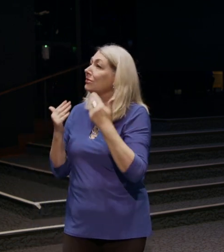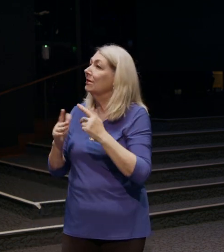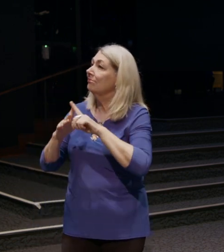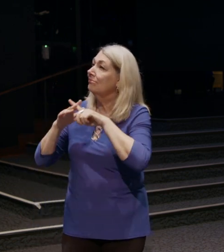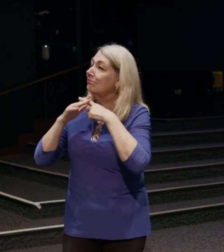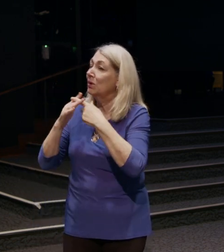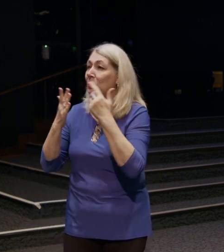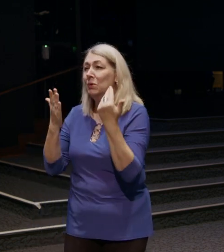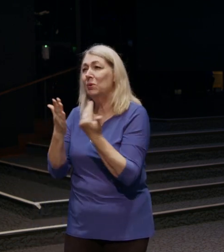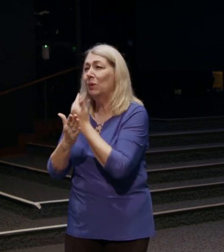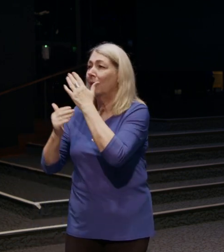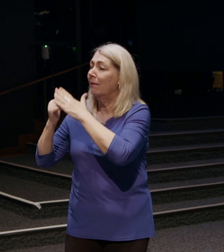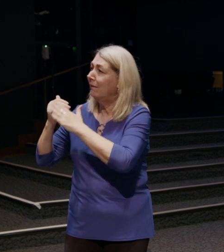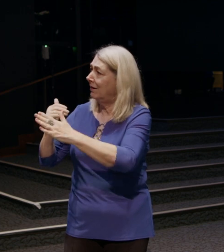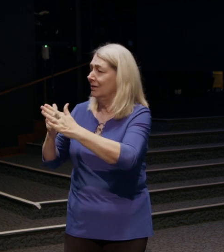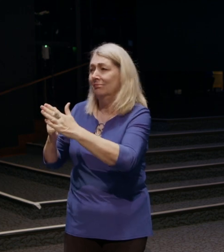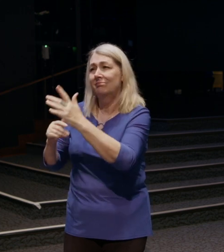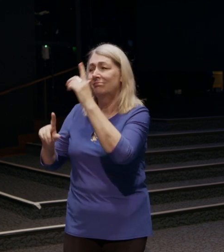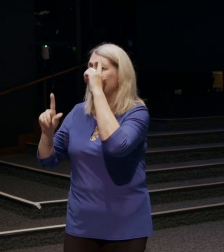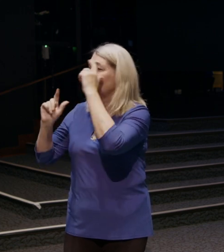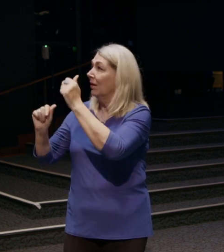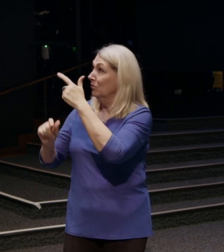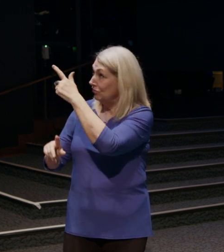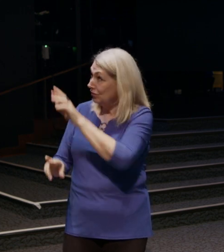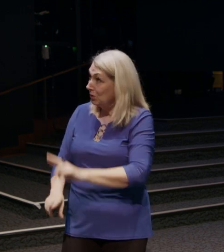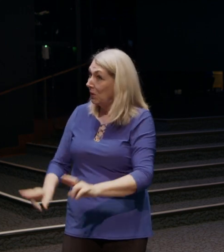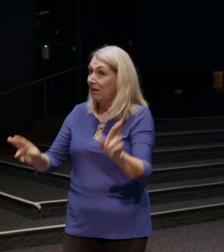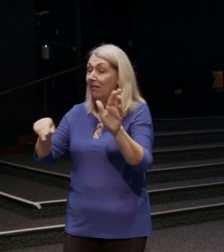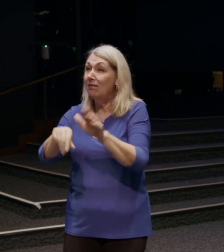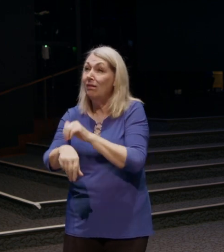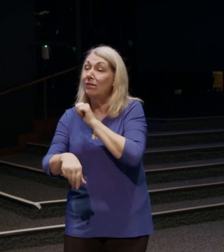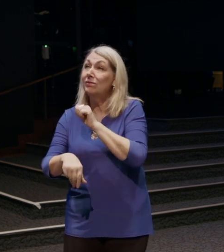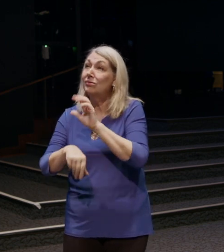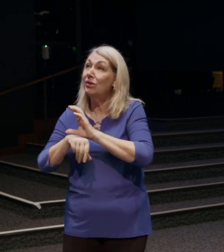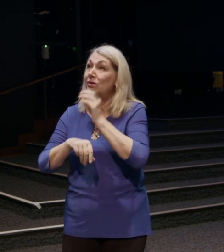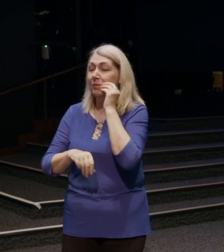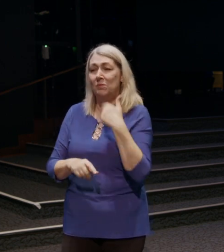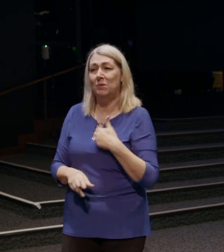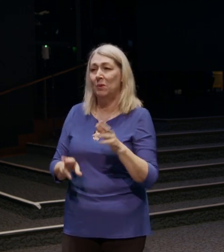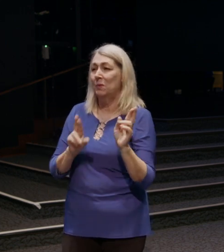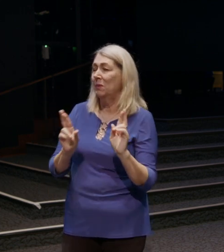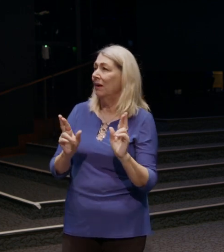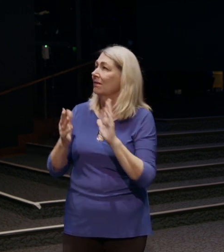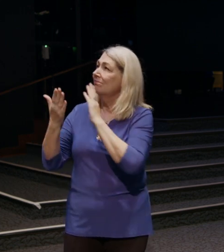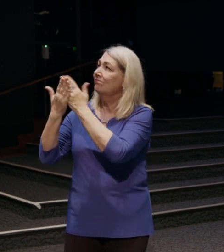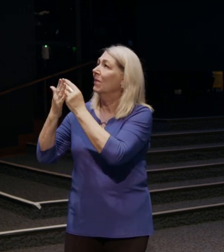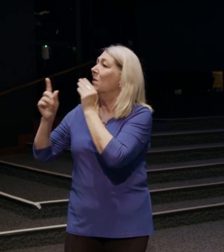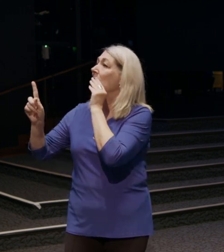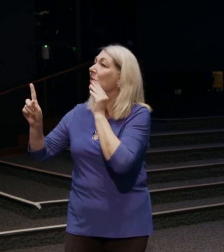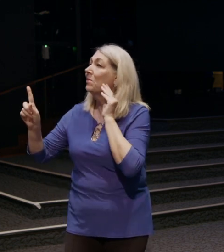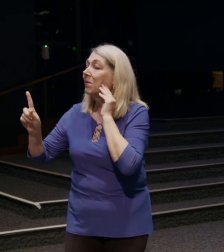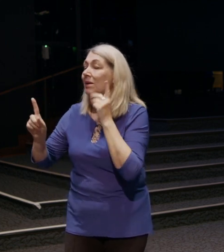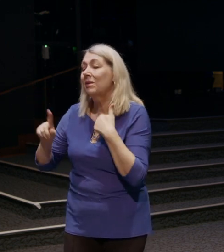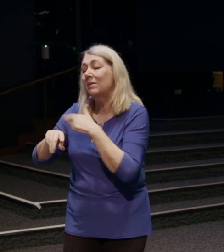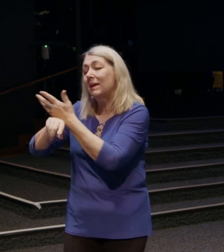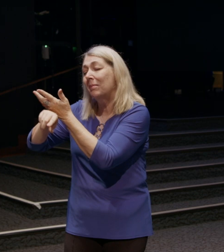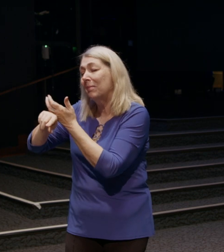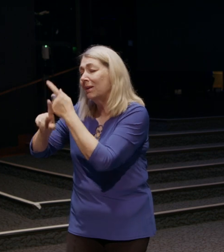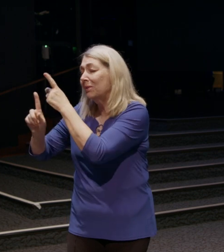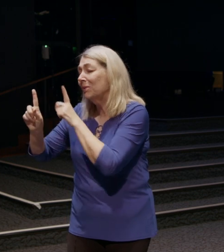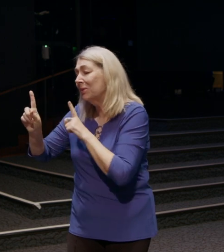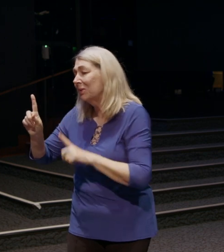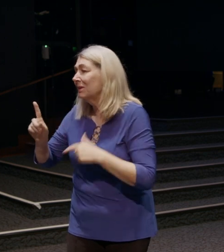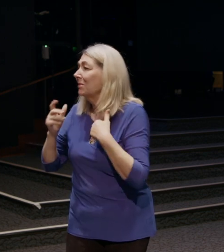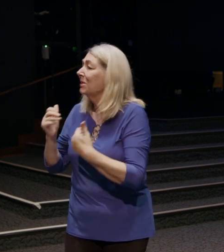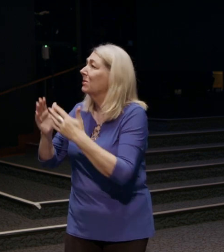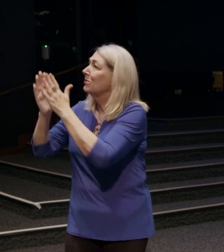new era. If you're ready to call your church home, we're ready to come home. We beg you now. Lord, I'd like to pray